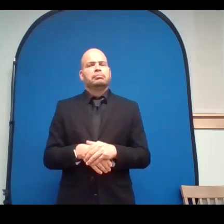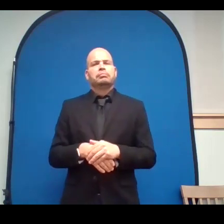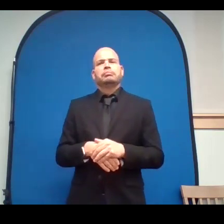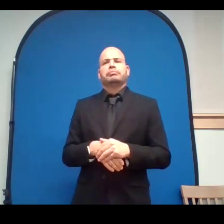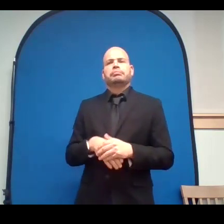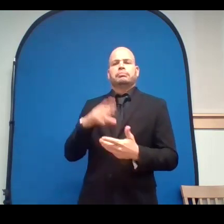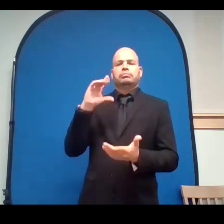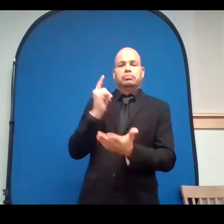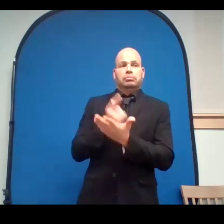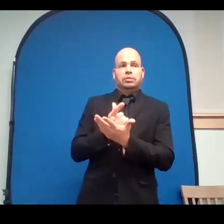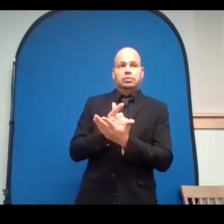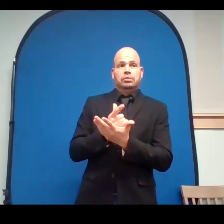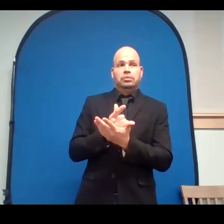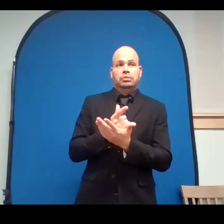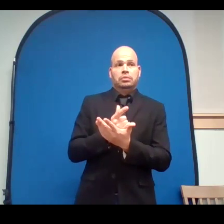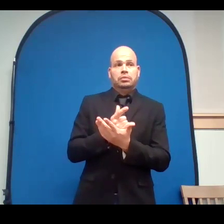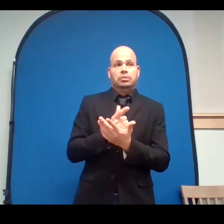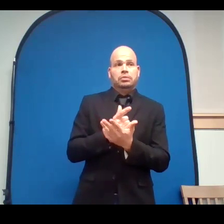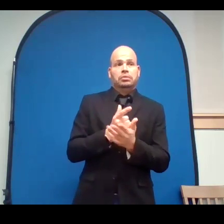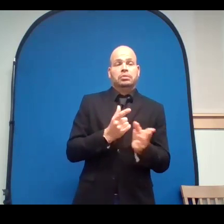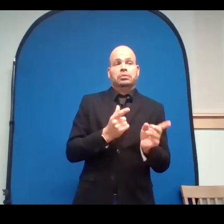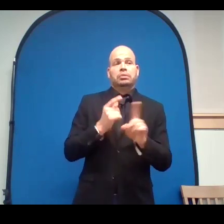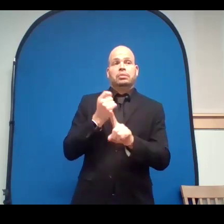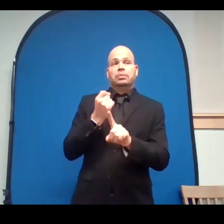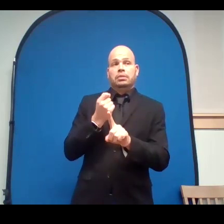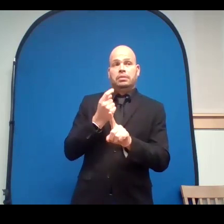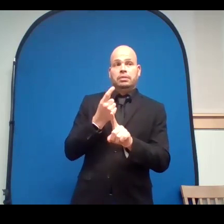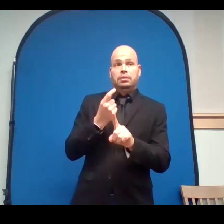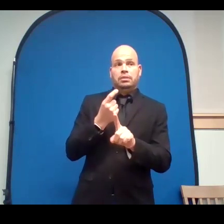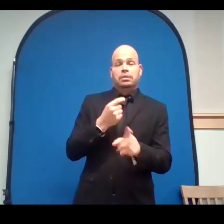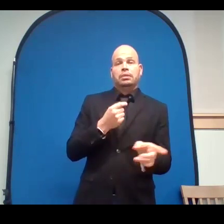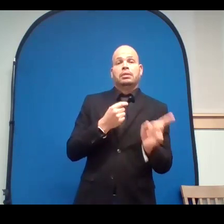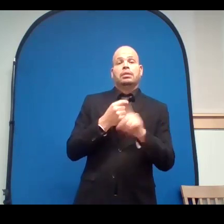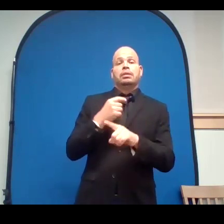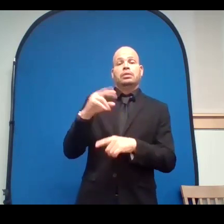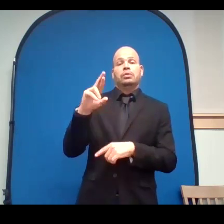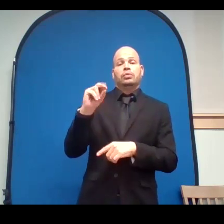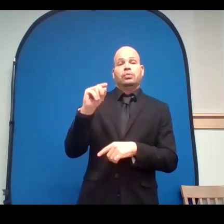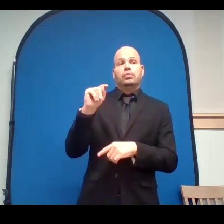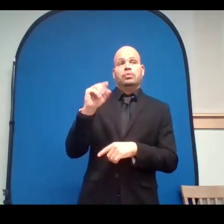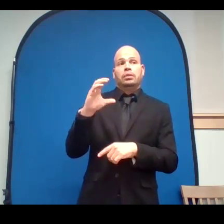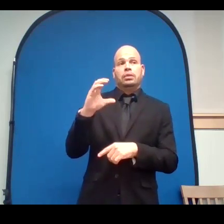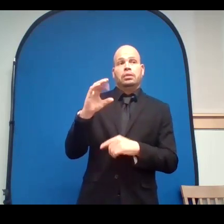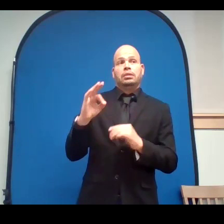In 2011, since I was going through the ROTC program, I became a second lieutenant. By then,